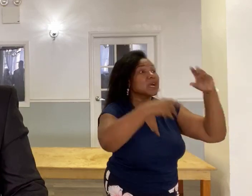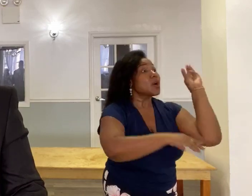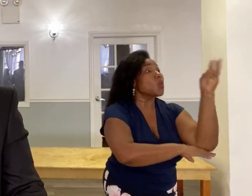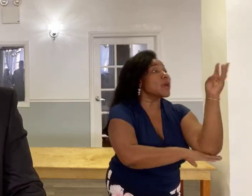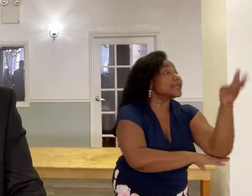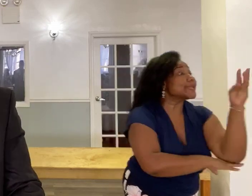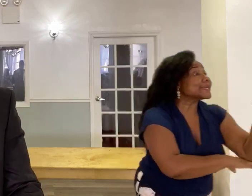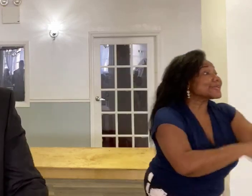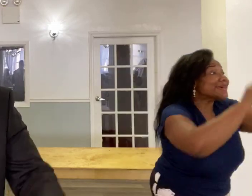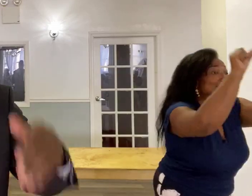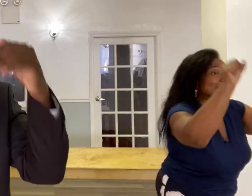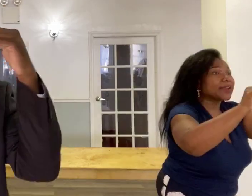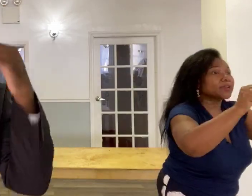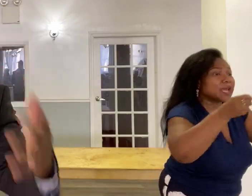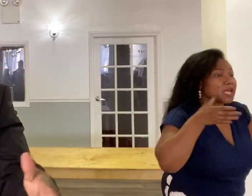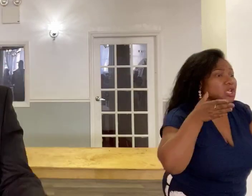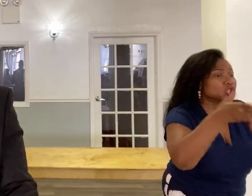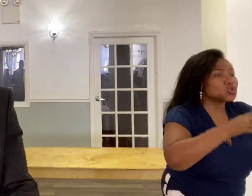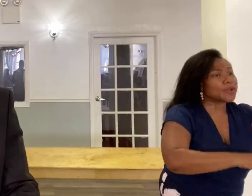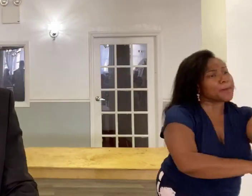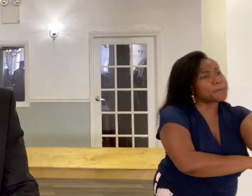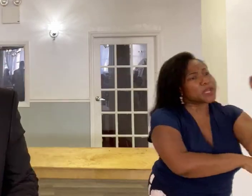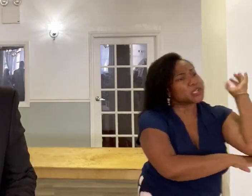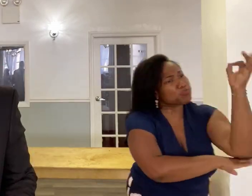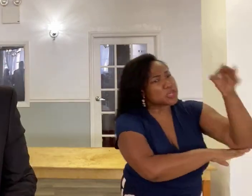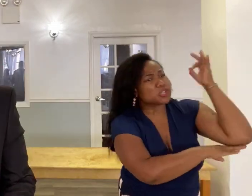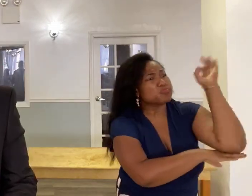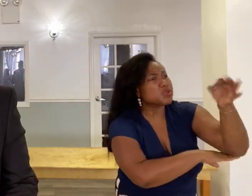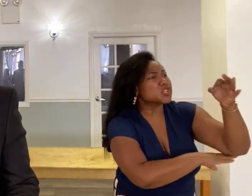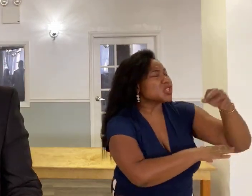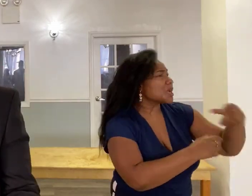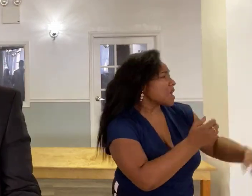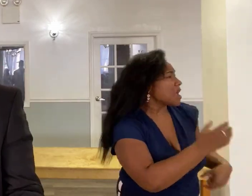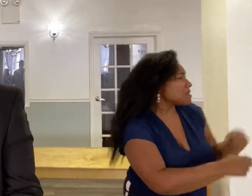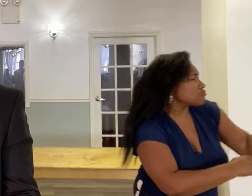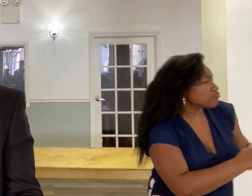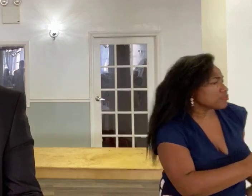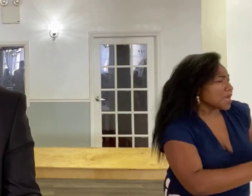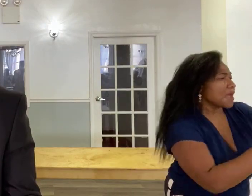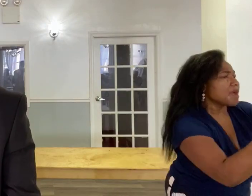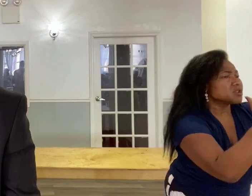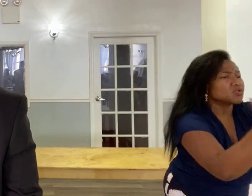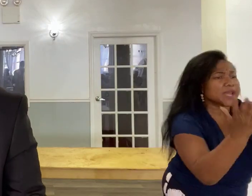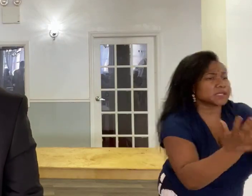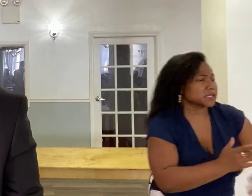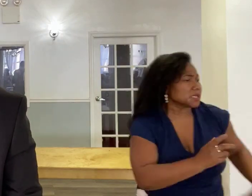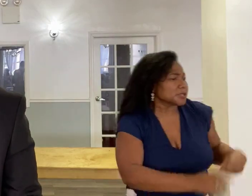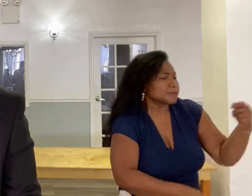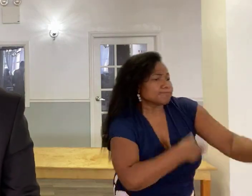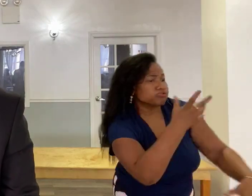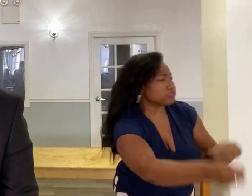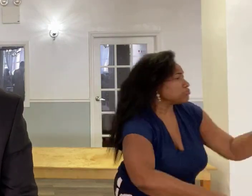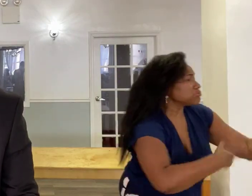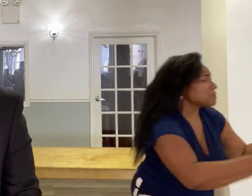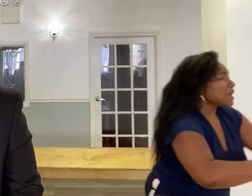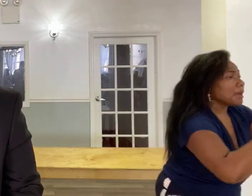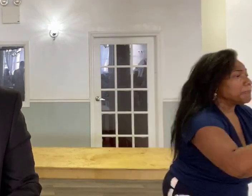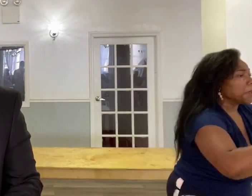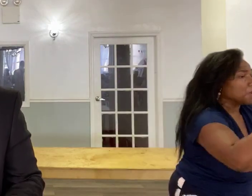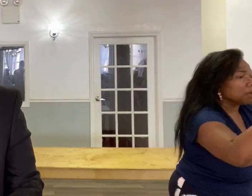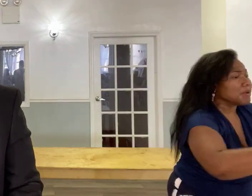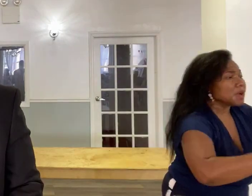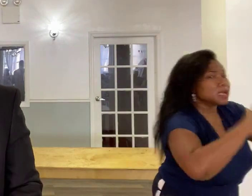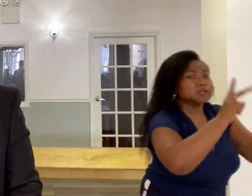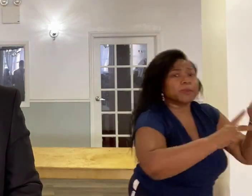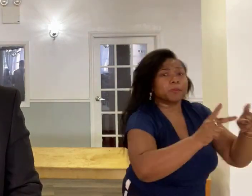winning, street preaching, evangelizing. And we'll be handing out tracts. We'll be preaching the gospel that day together. We'll